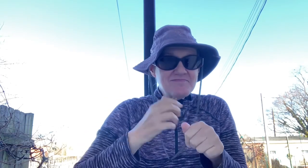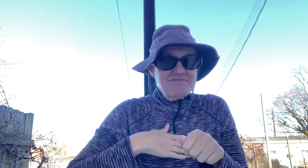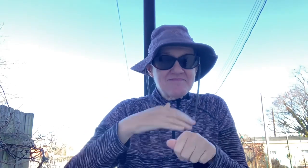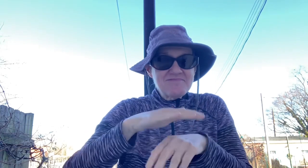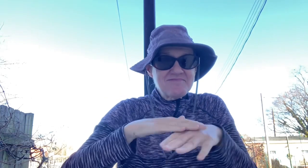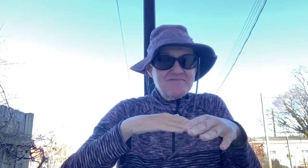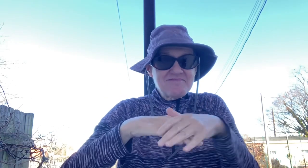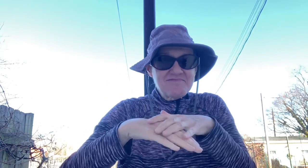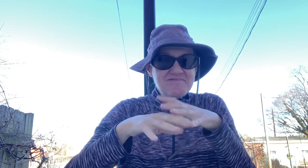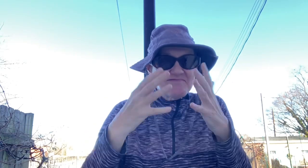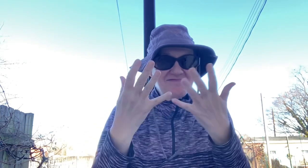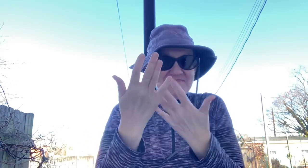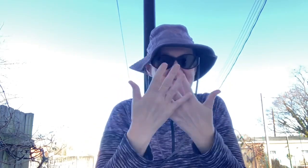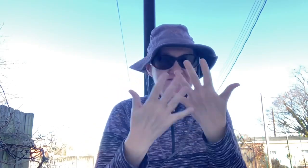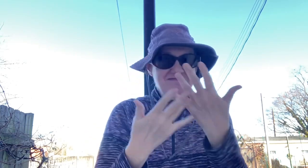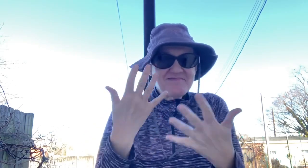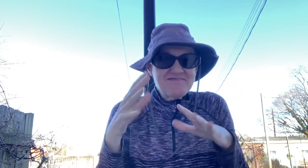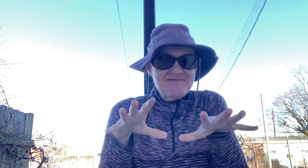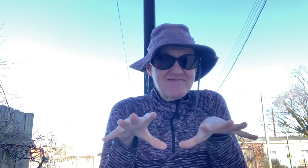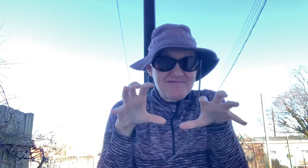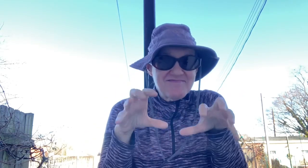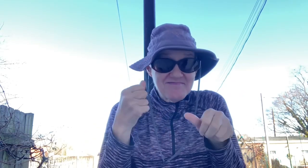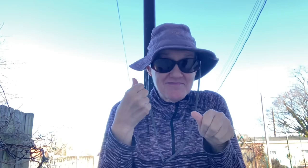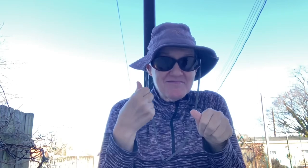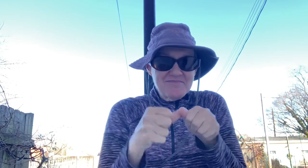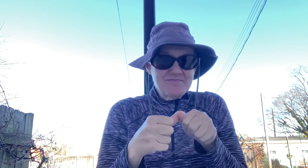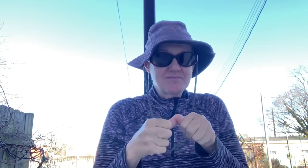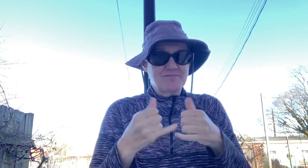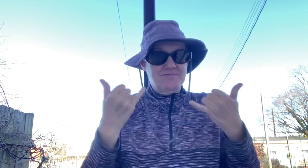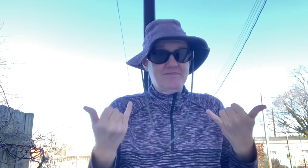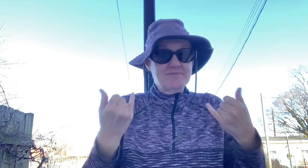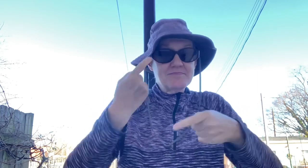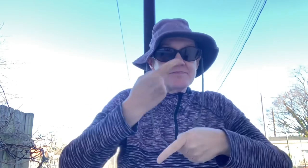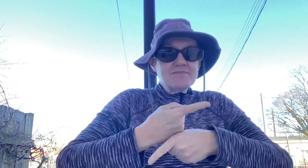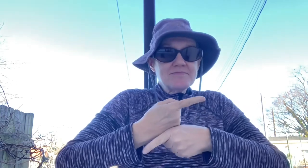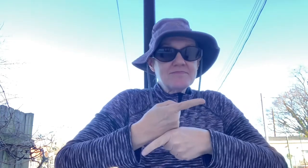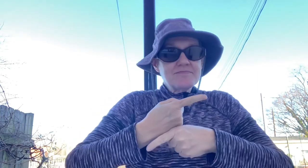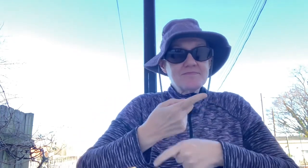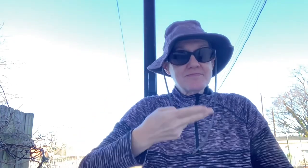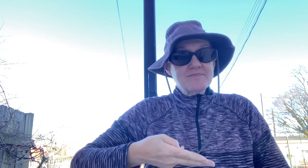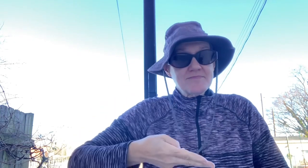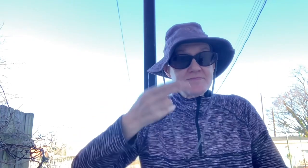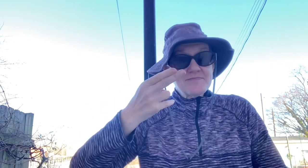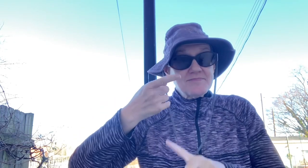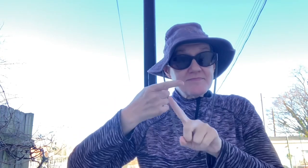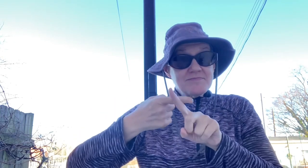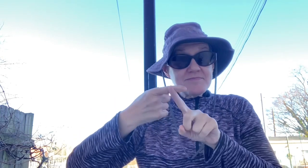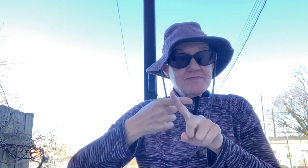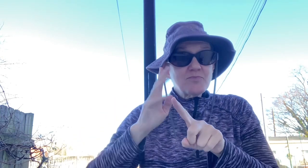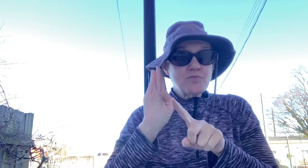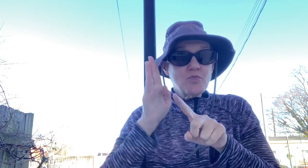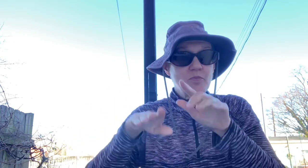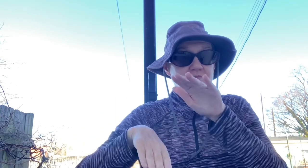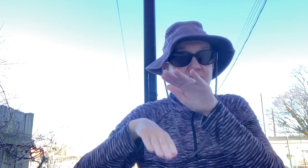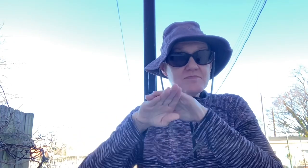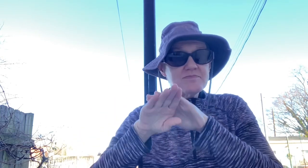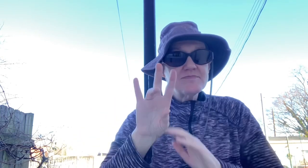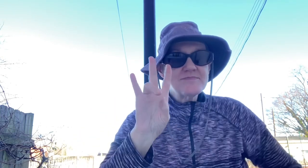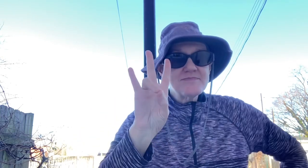Do you remember? My hands were absolutely frozen. And today the high is going to